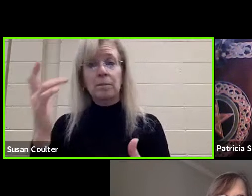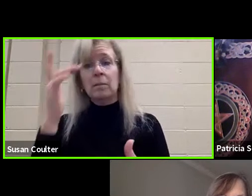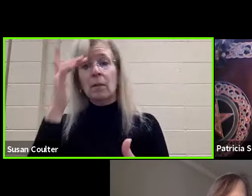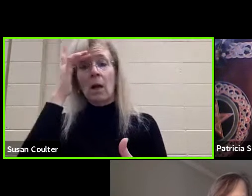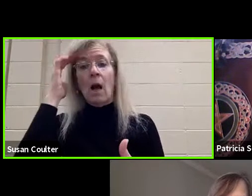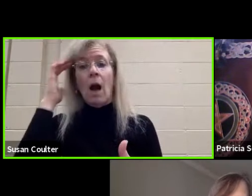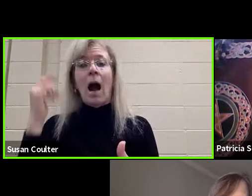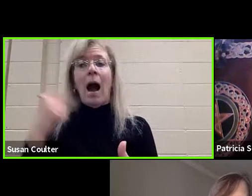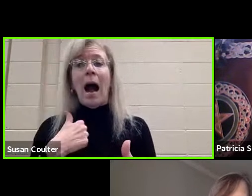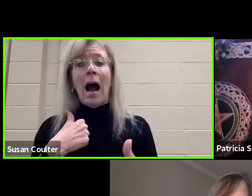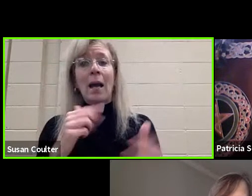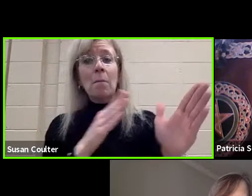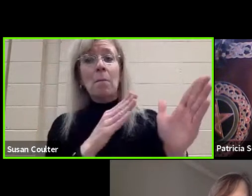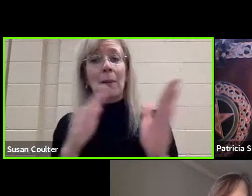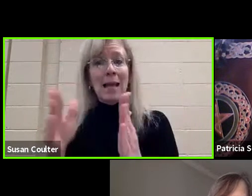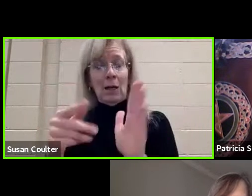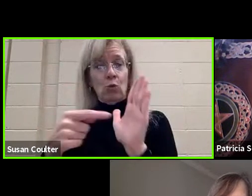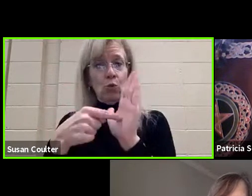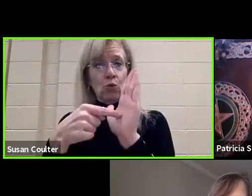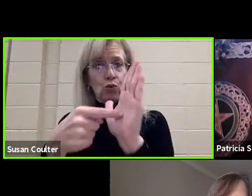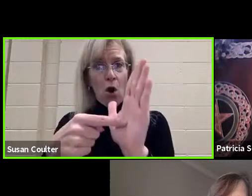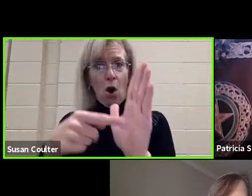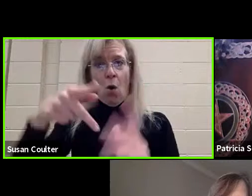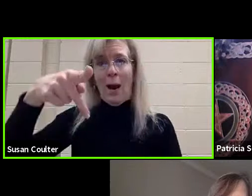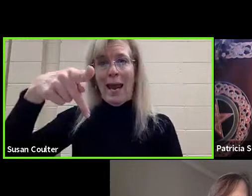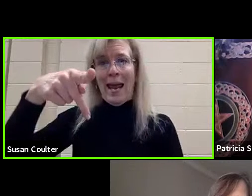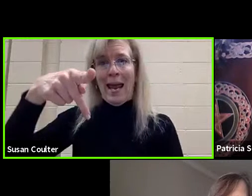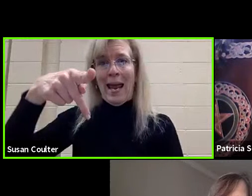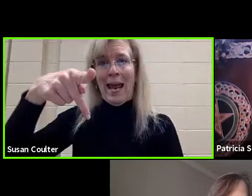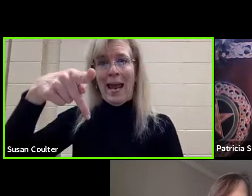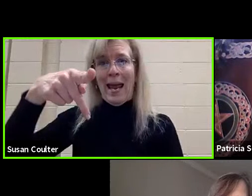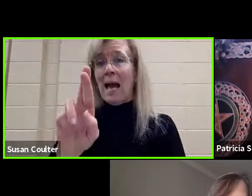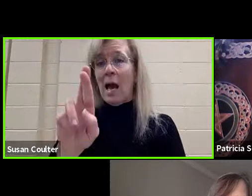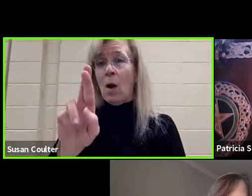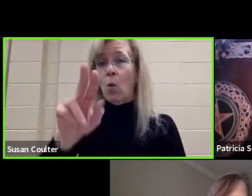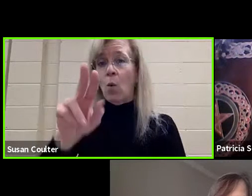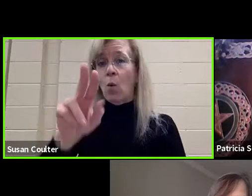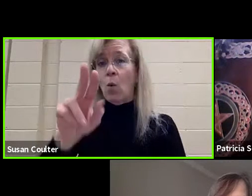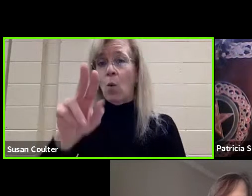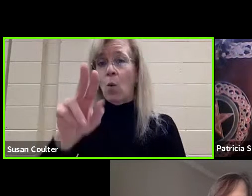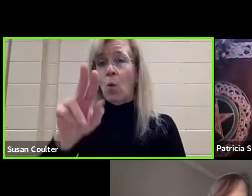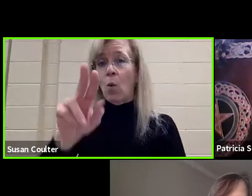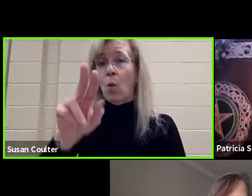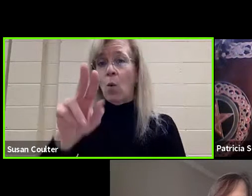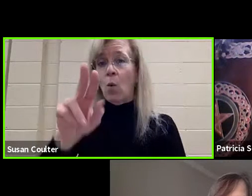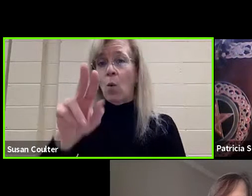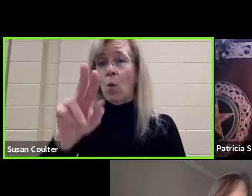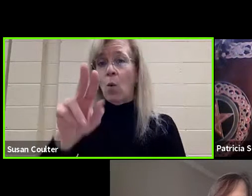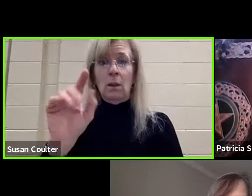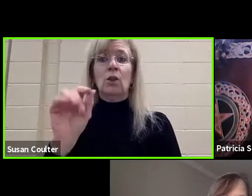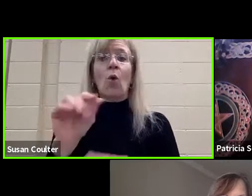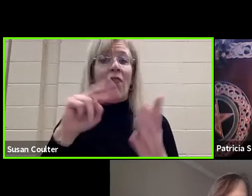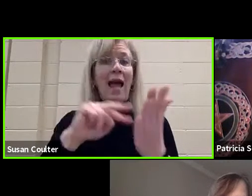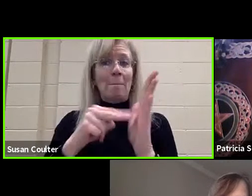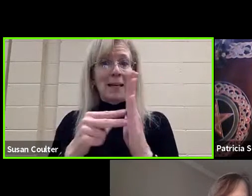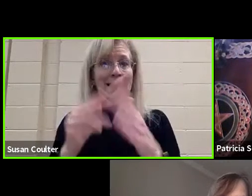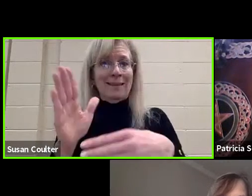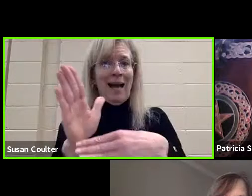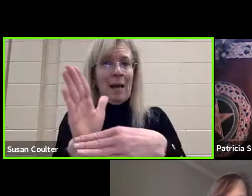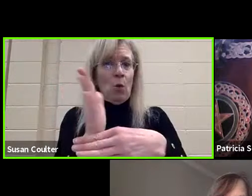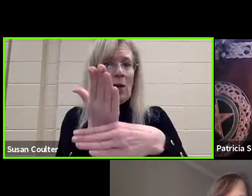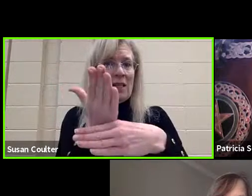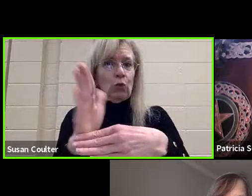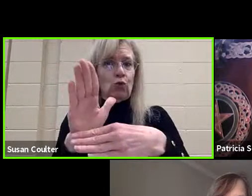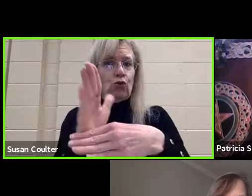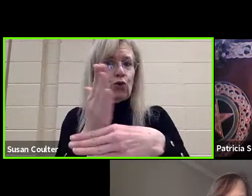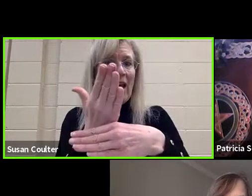before. I plan to show a PowerPoint. So that means I'm